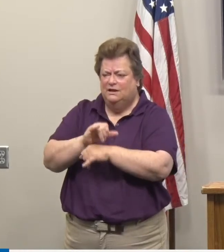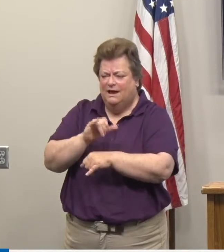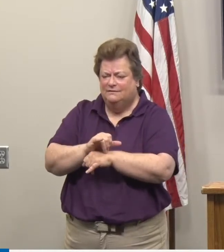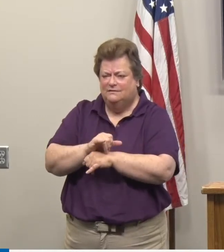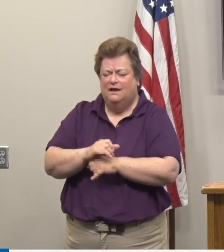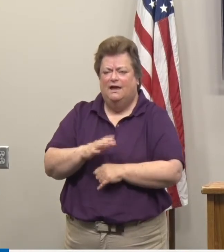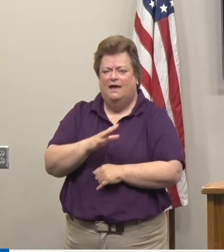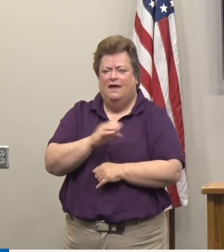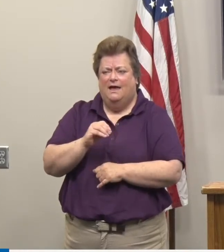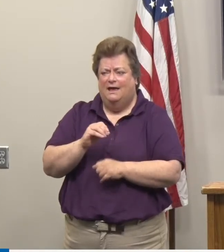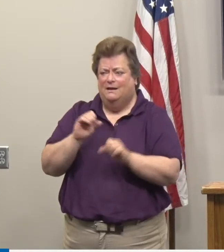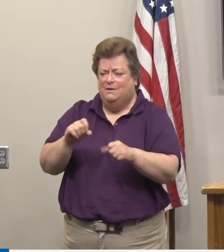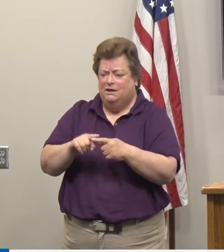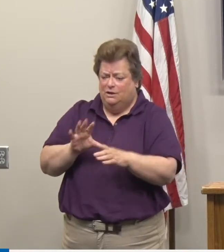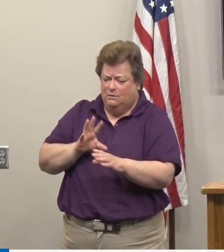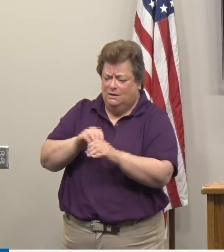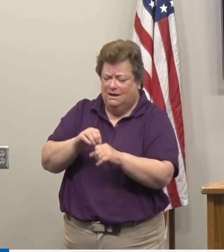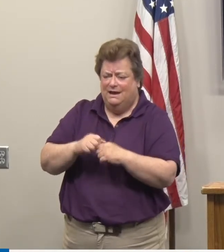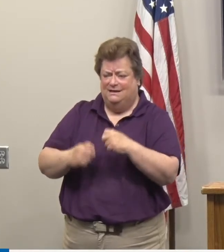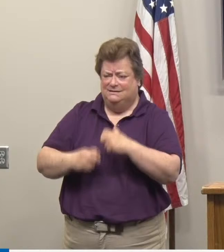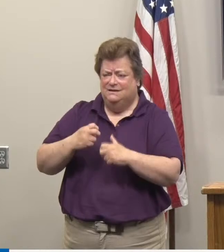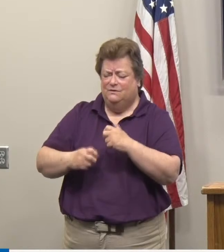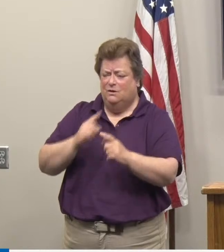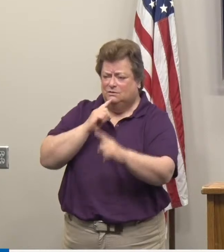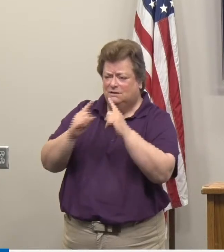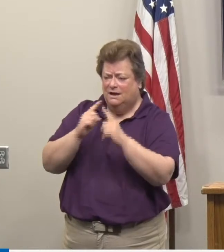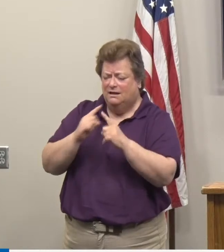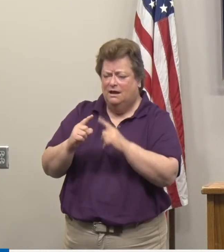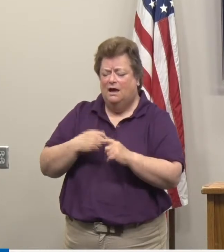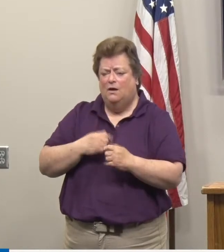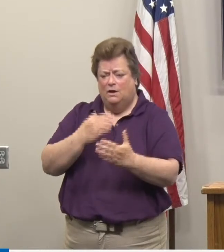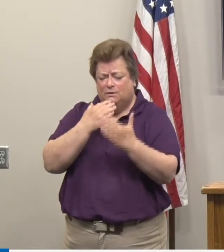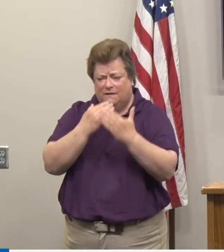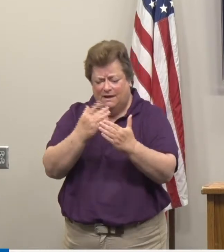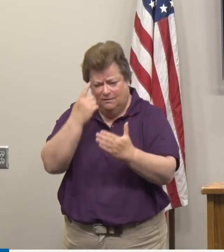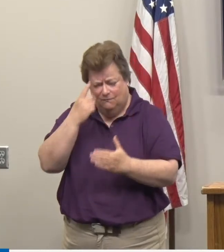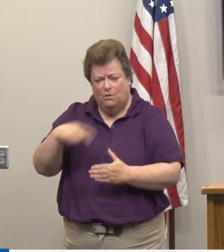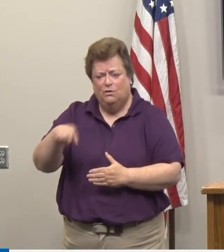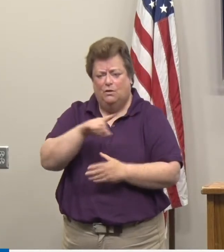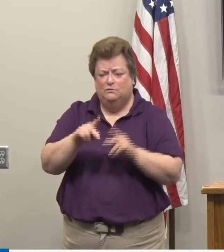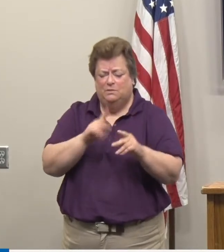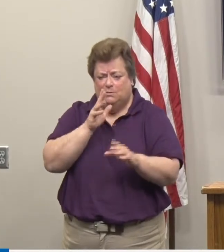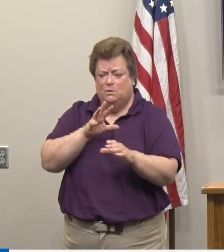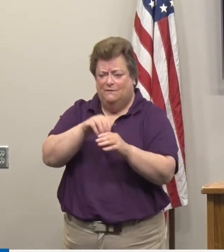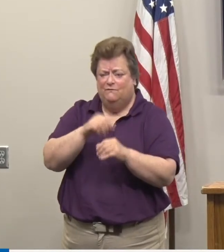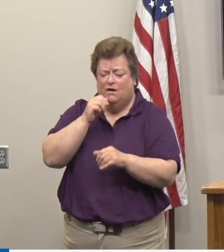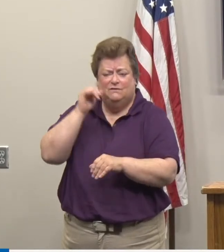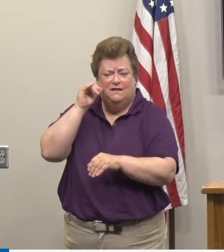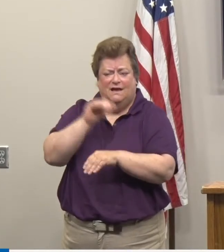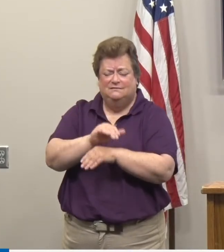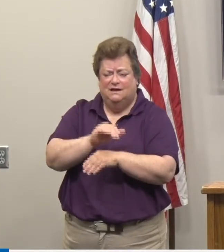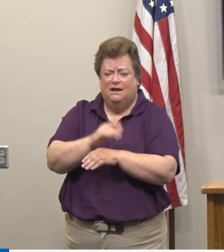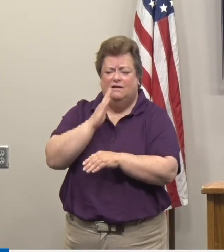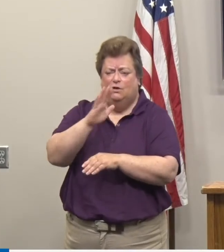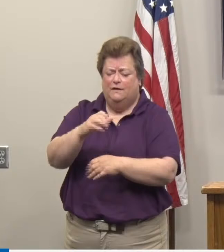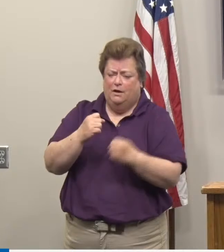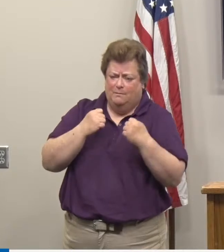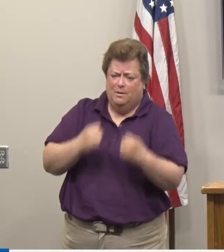difficult dialogue. I want to thank those participating in the peaceful protest last night for their peaceful and powerful